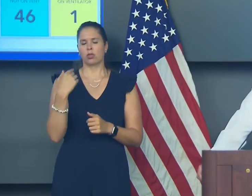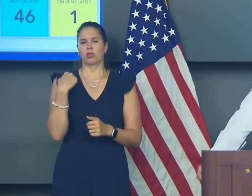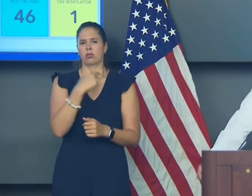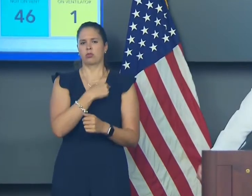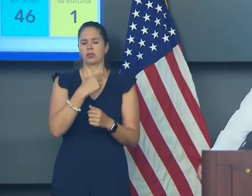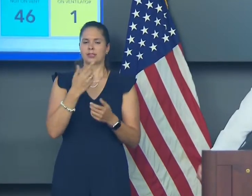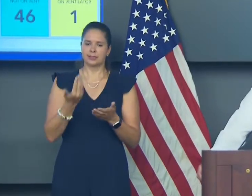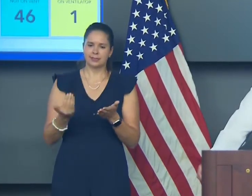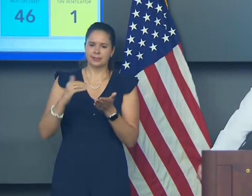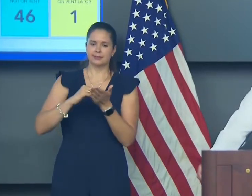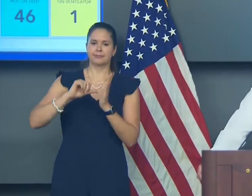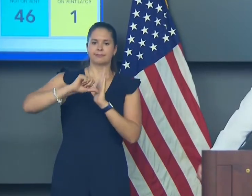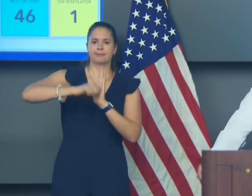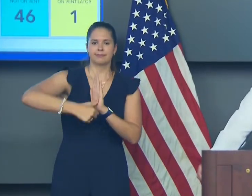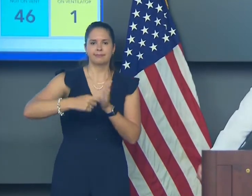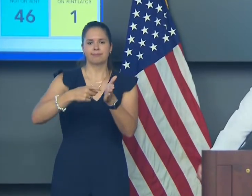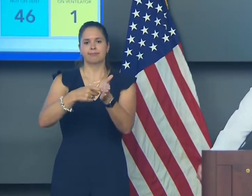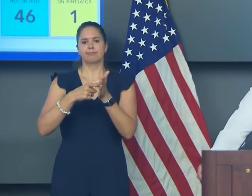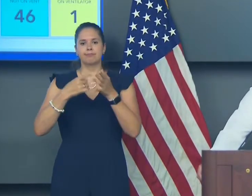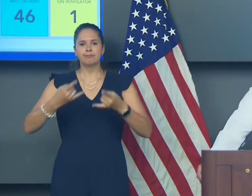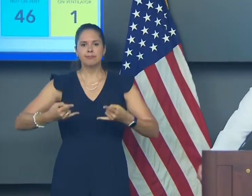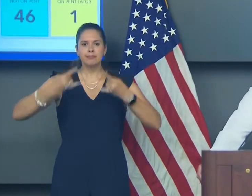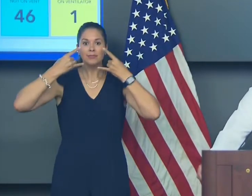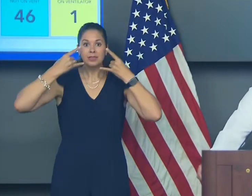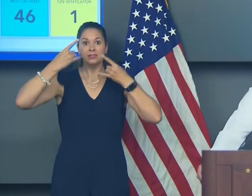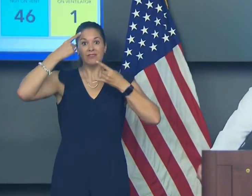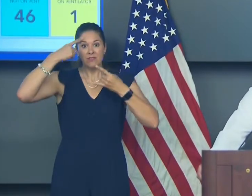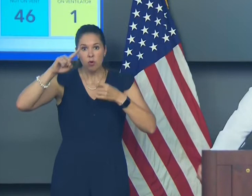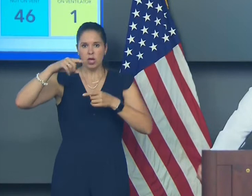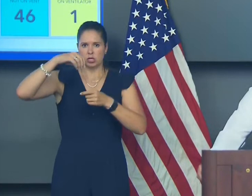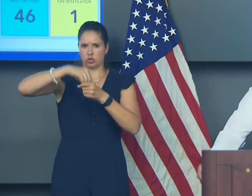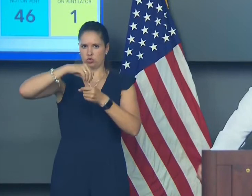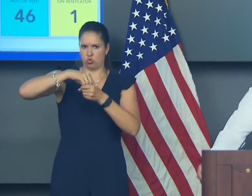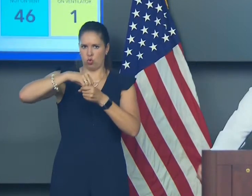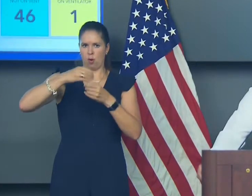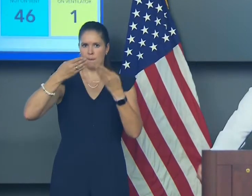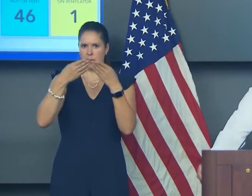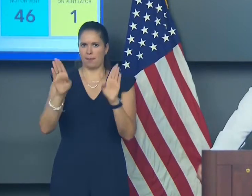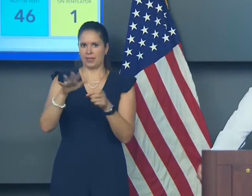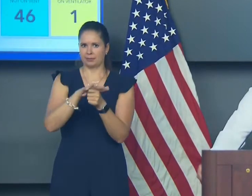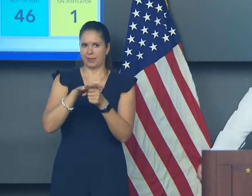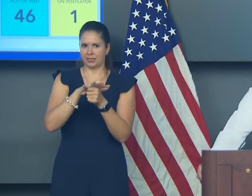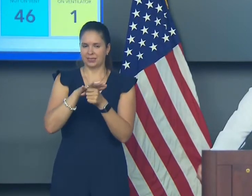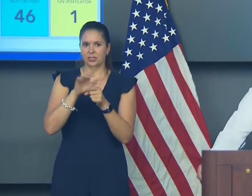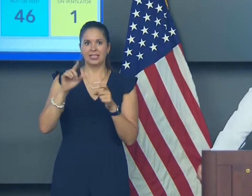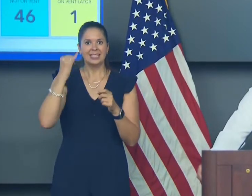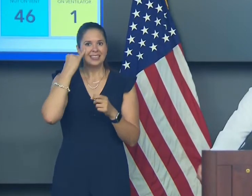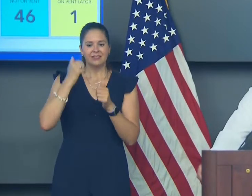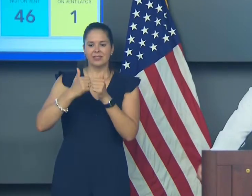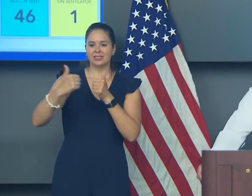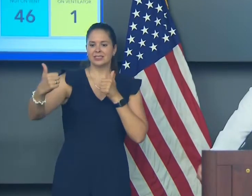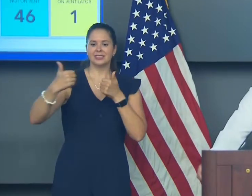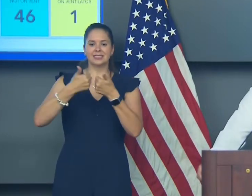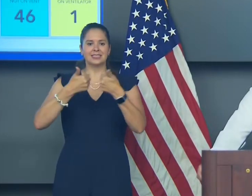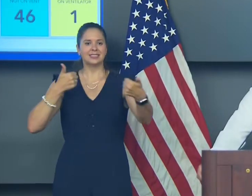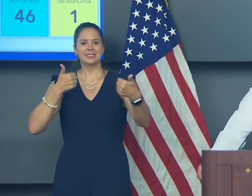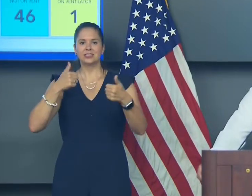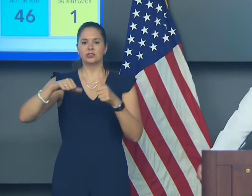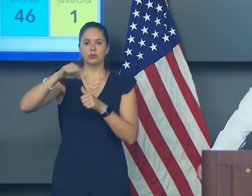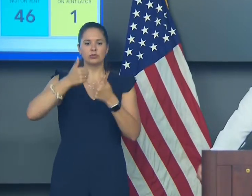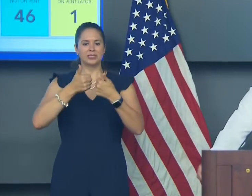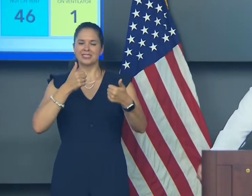mask mandate for indoor public spaces when social distancing is not